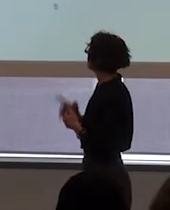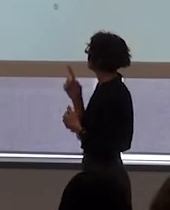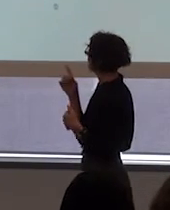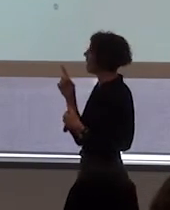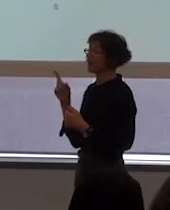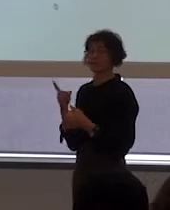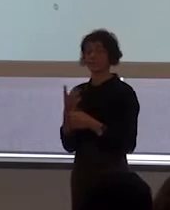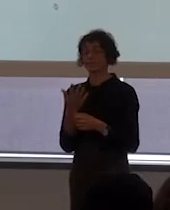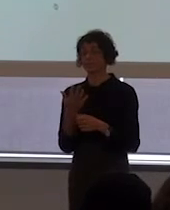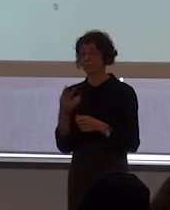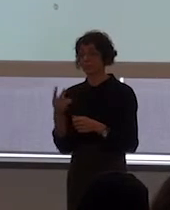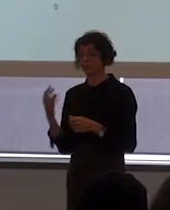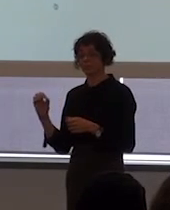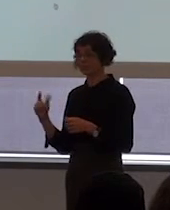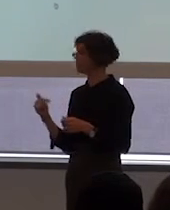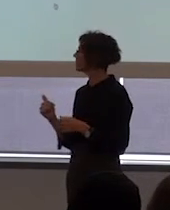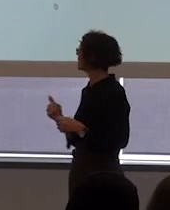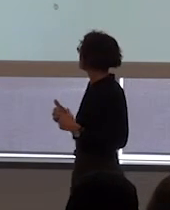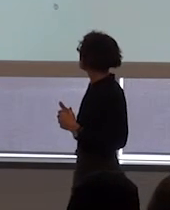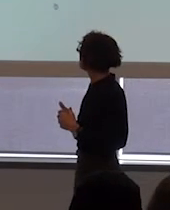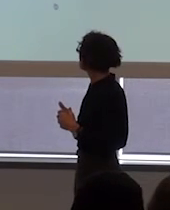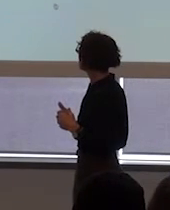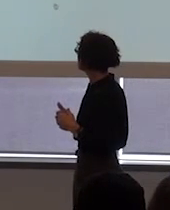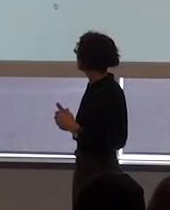So I'm putting dashes in to indicate where I'm not sure.